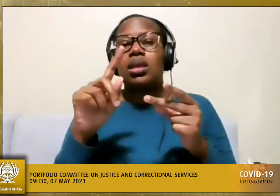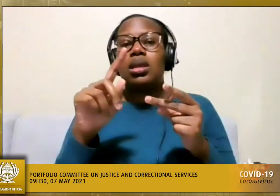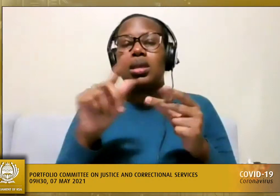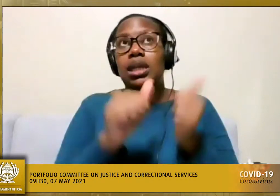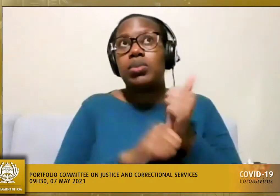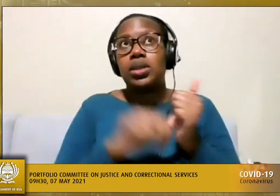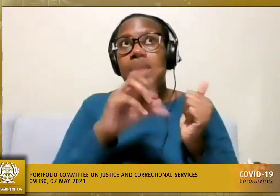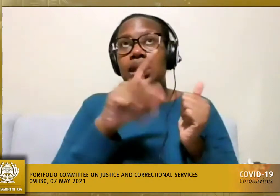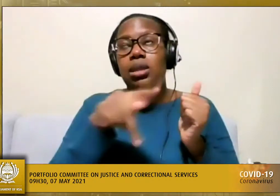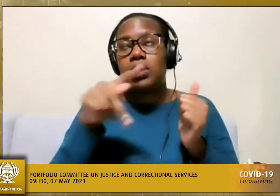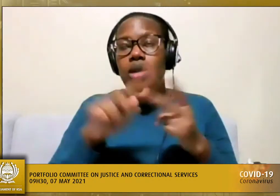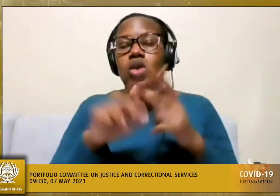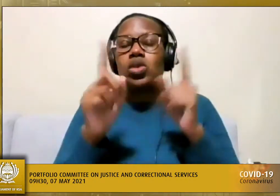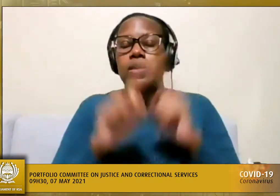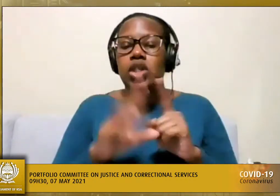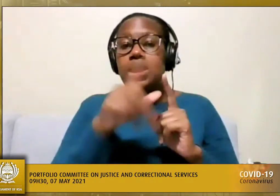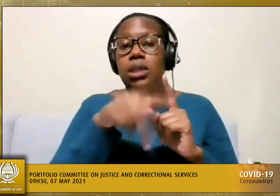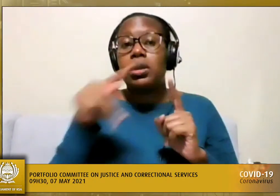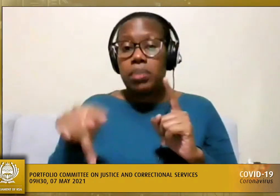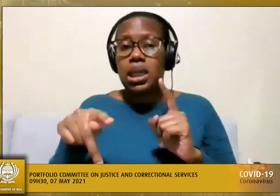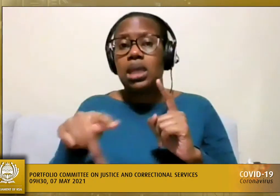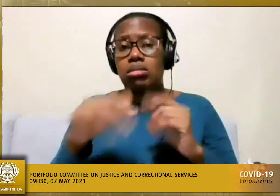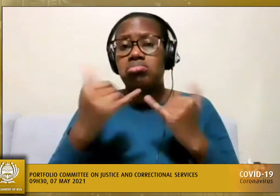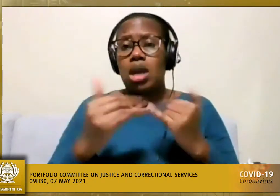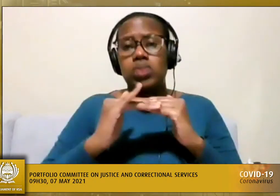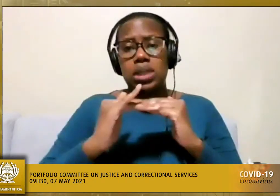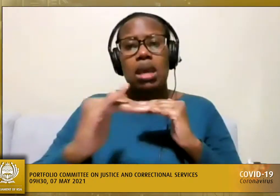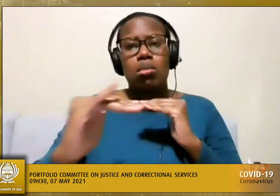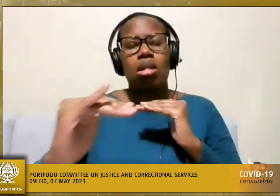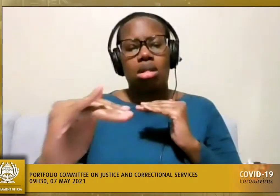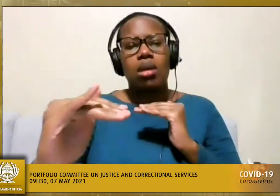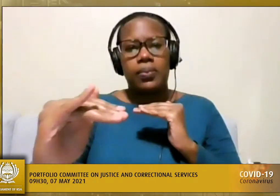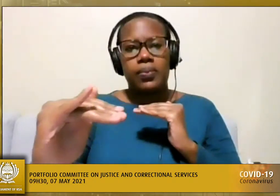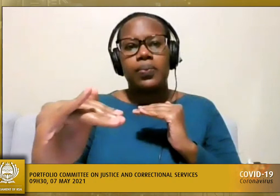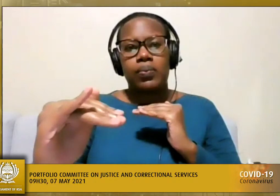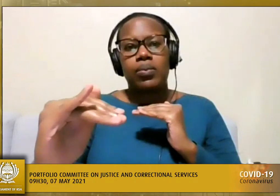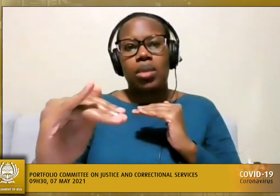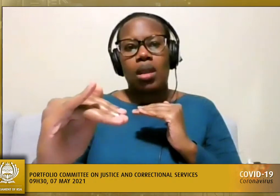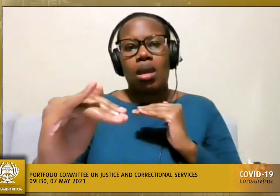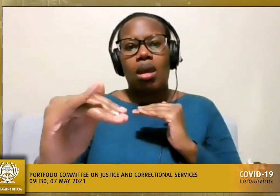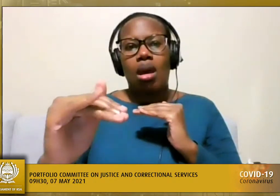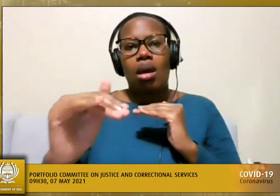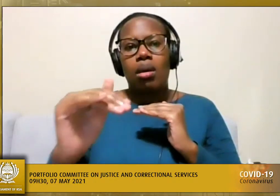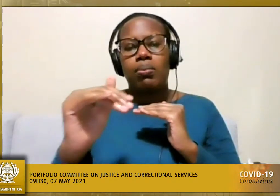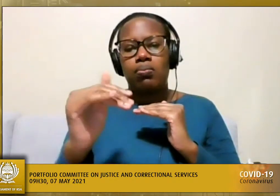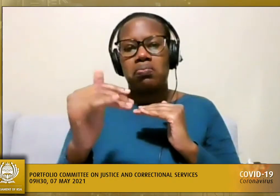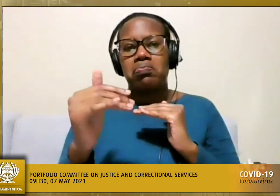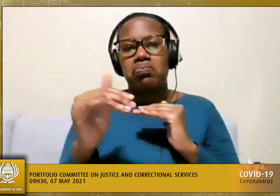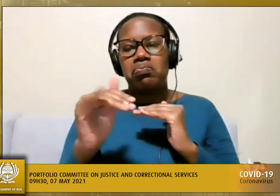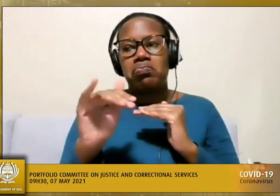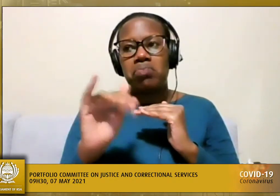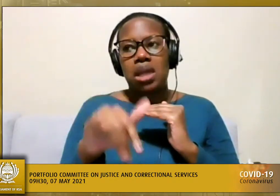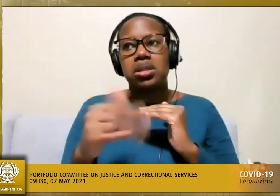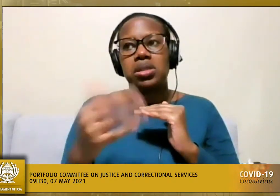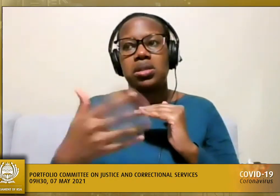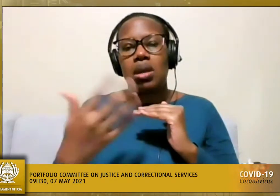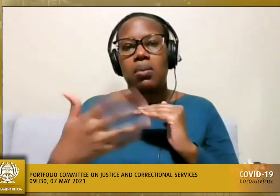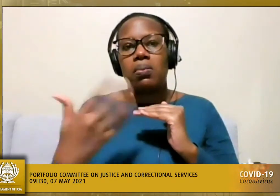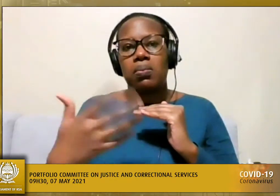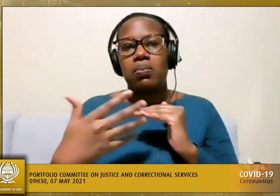directors it's quite stable now and that's it that is um